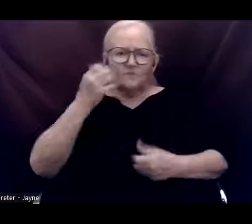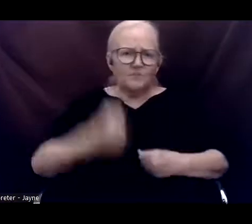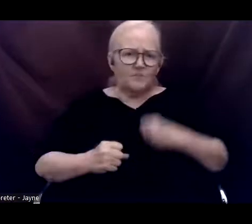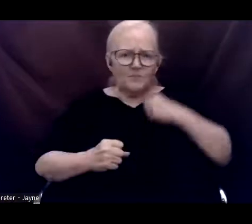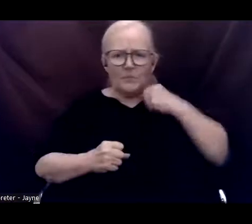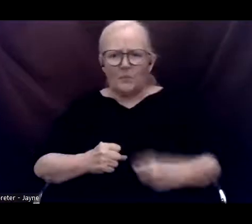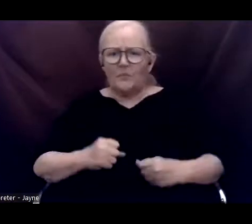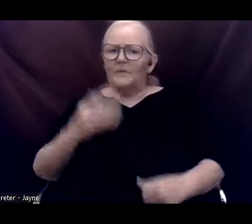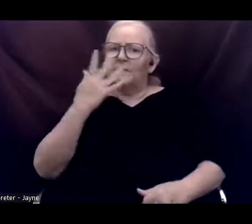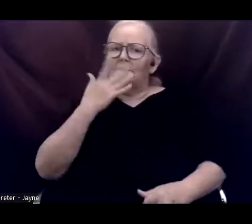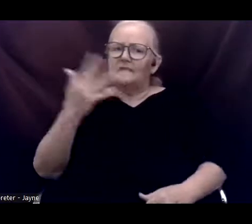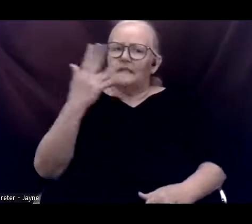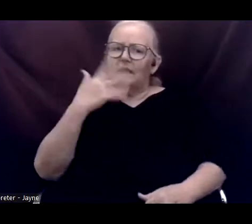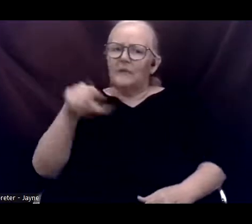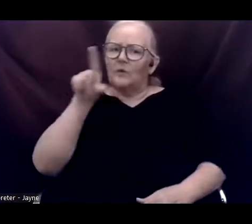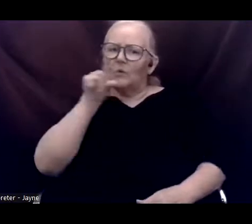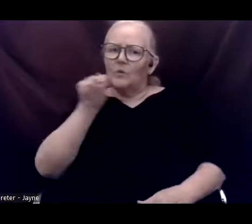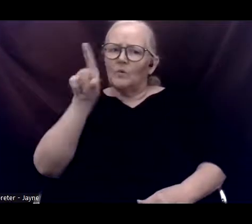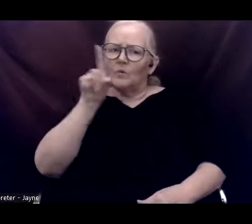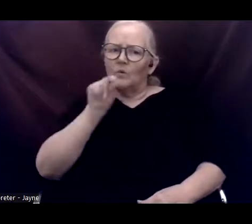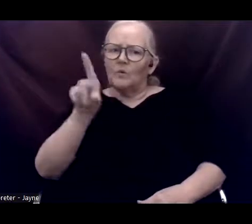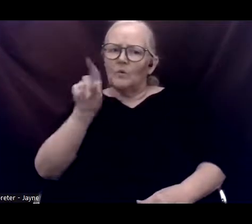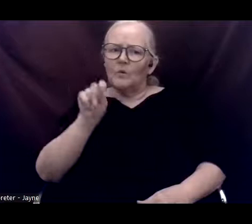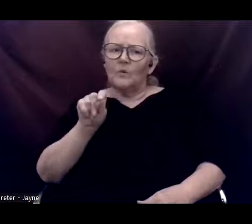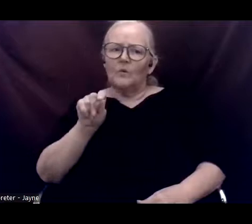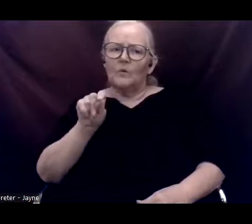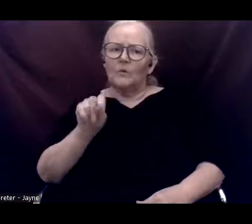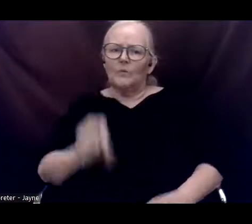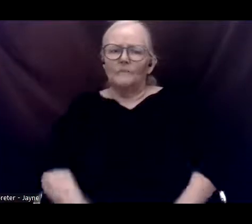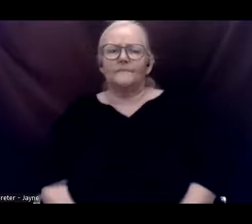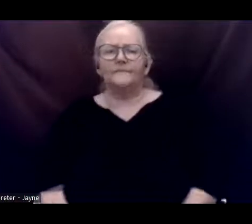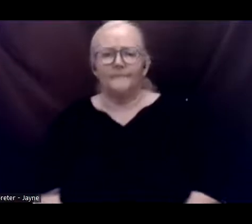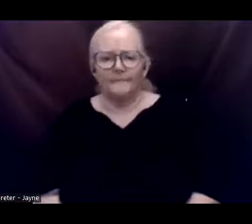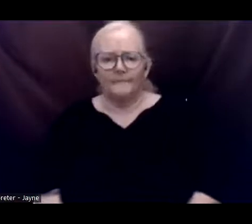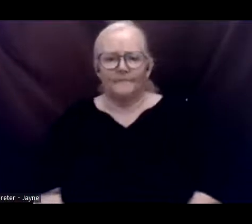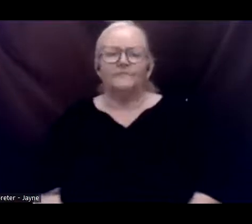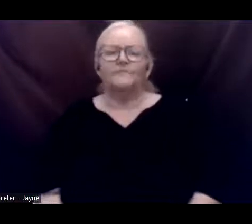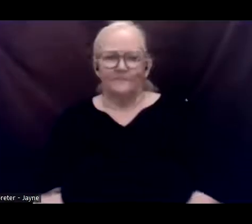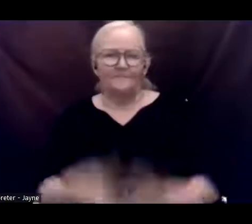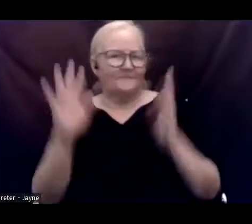Thank you.